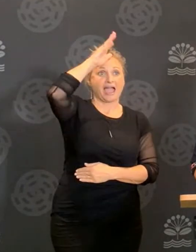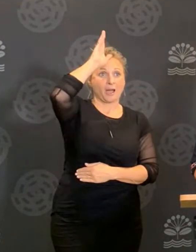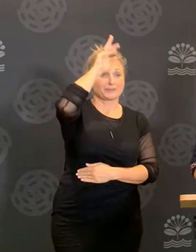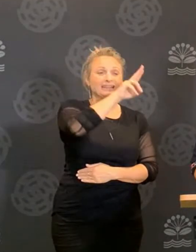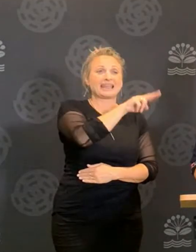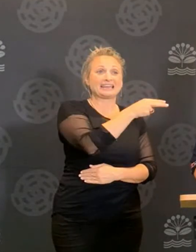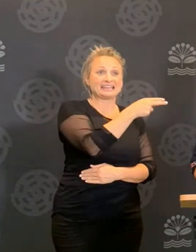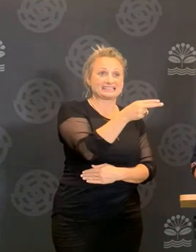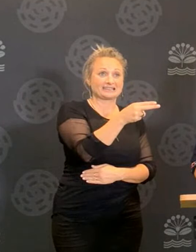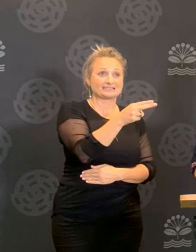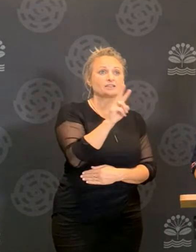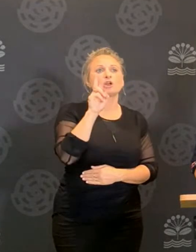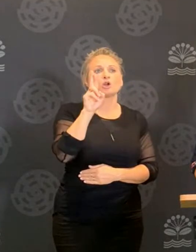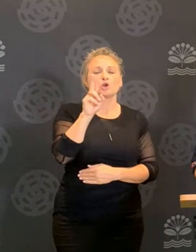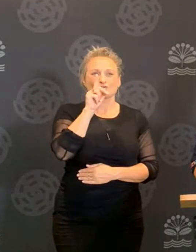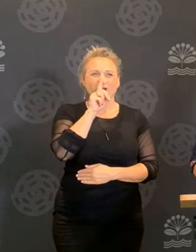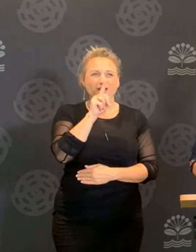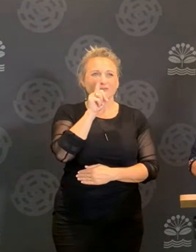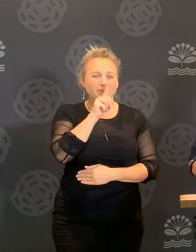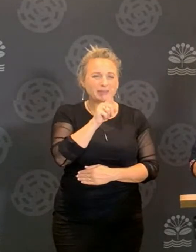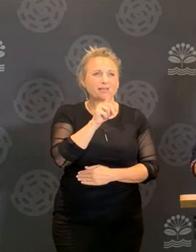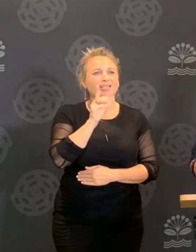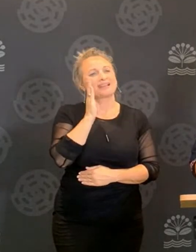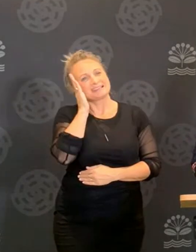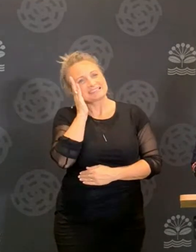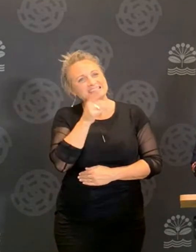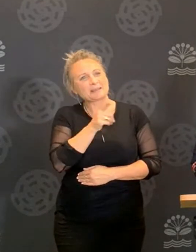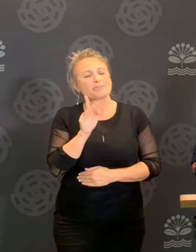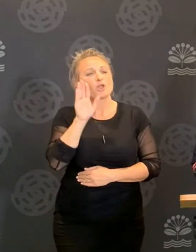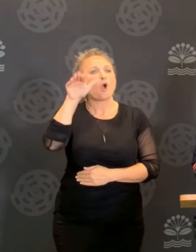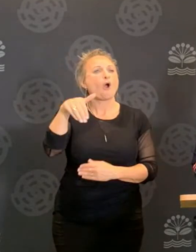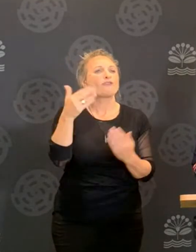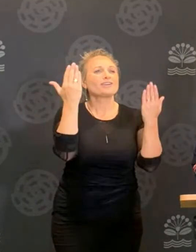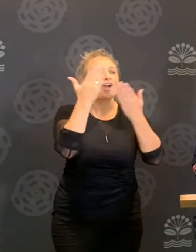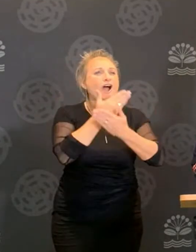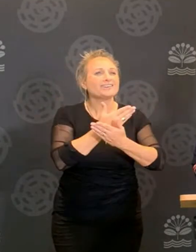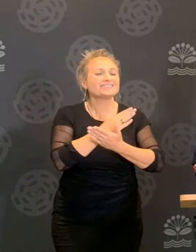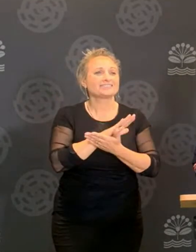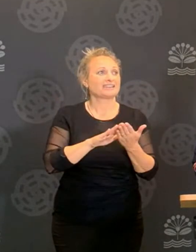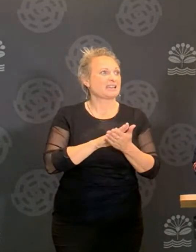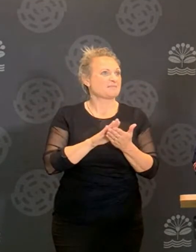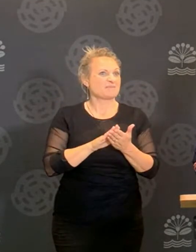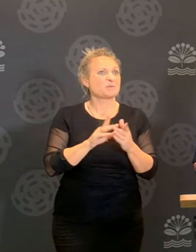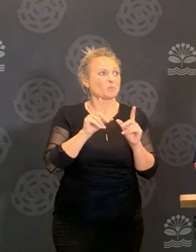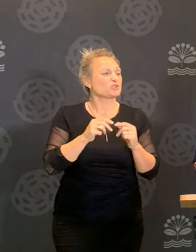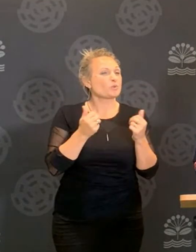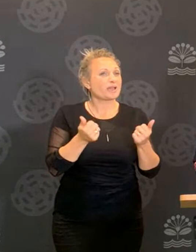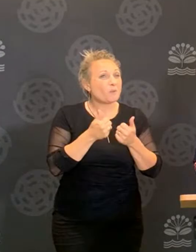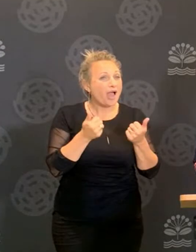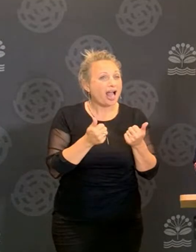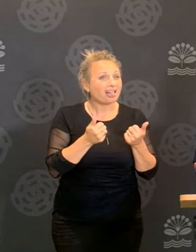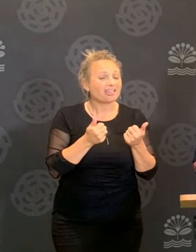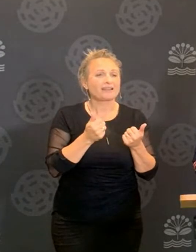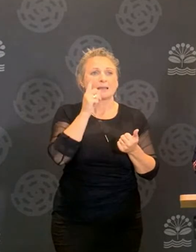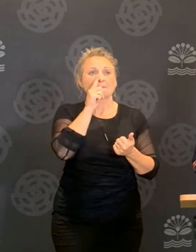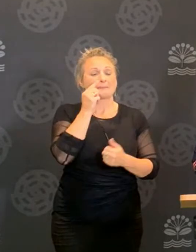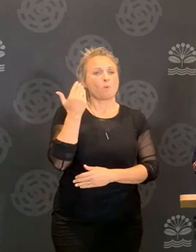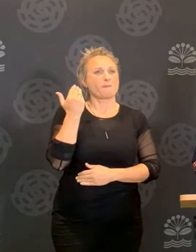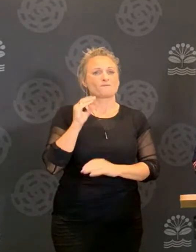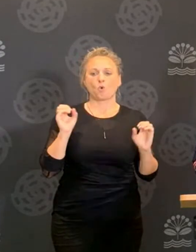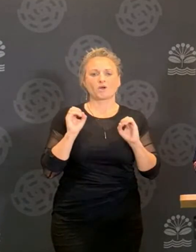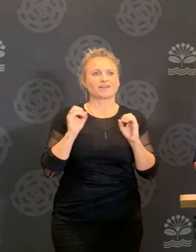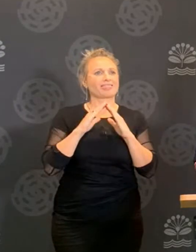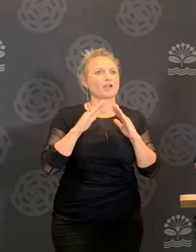were accommodated overnight. So we've made really good progress in being able to find alternative accommodation for people who were